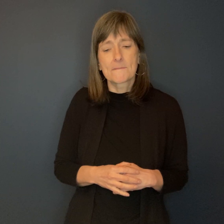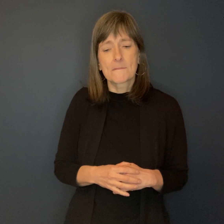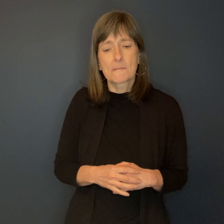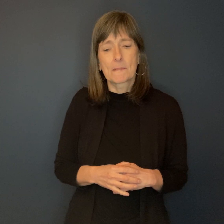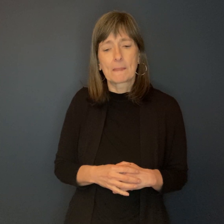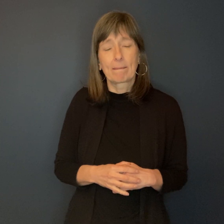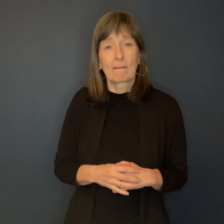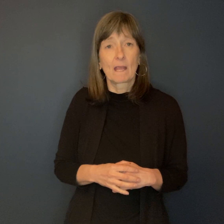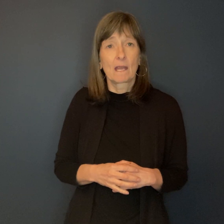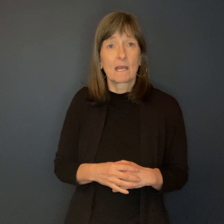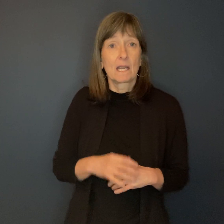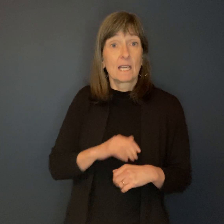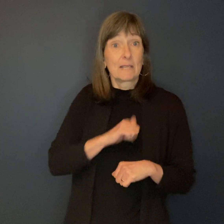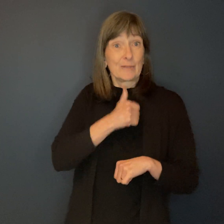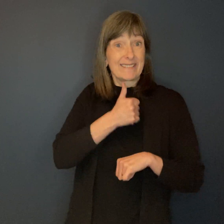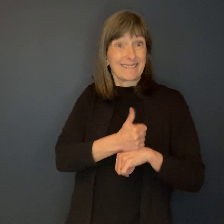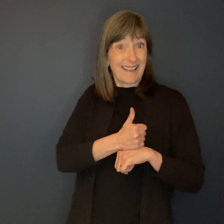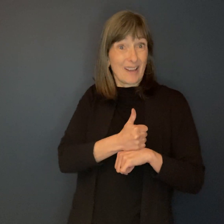employment and I think